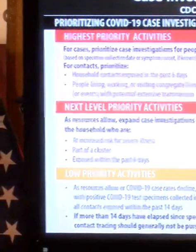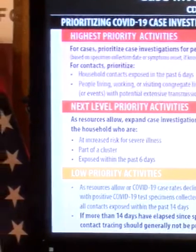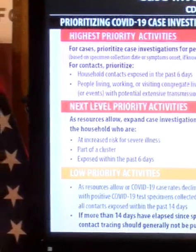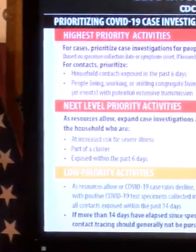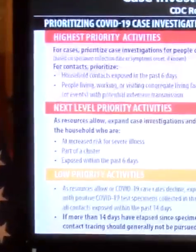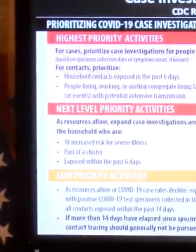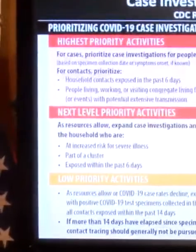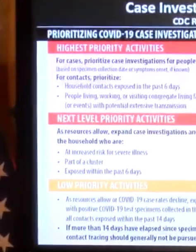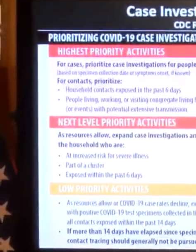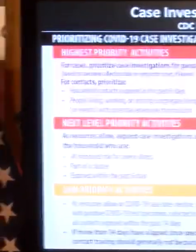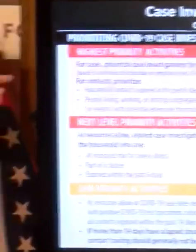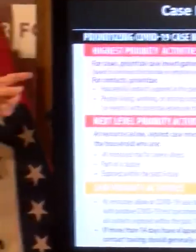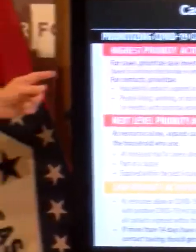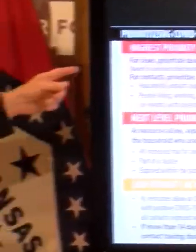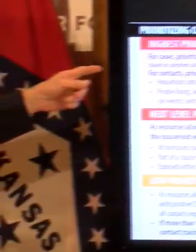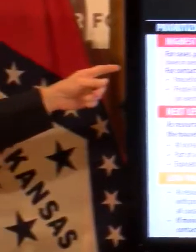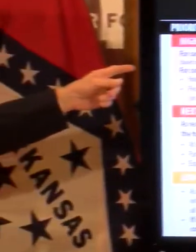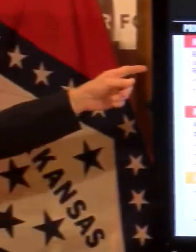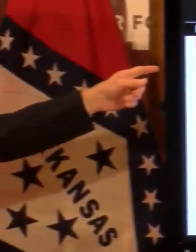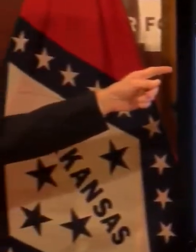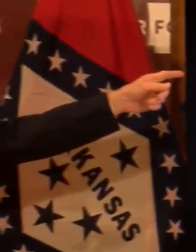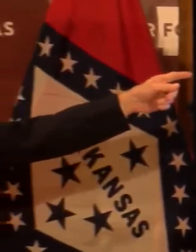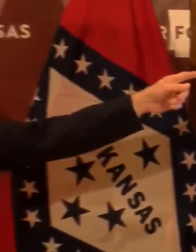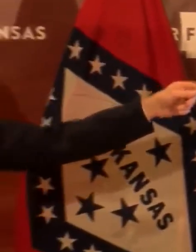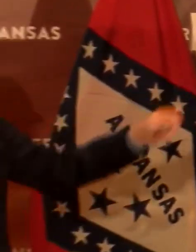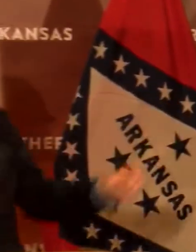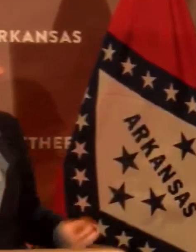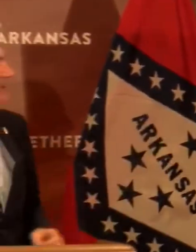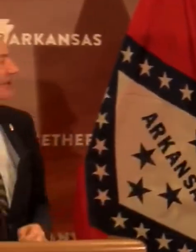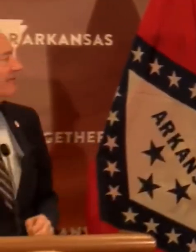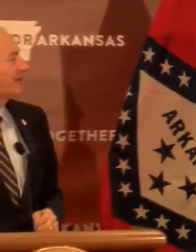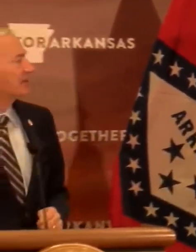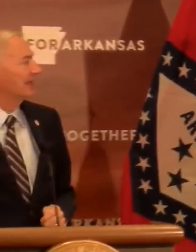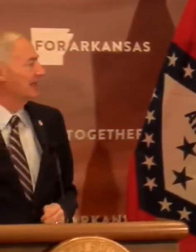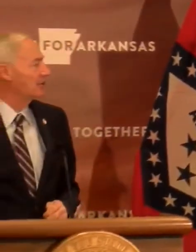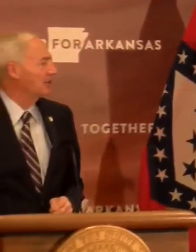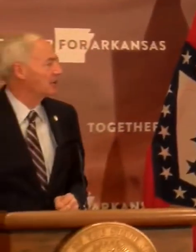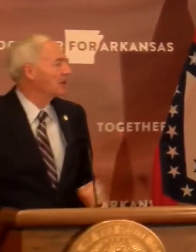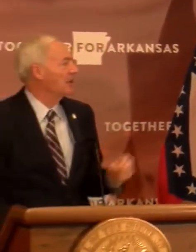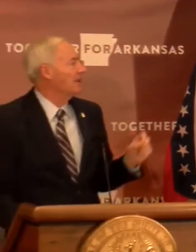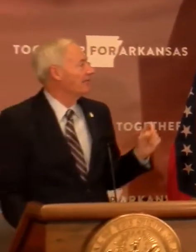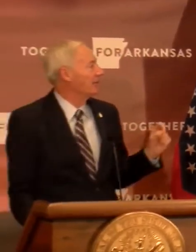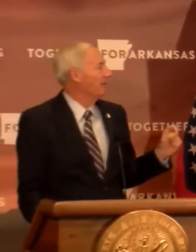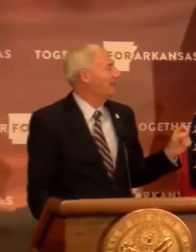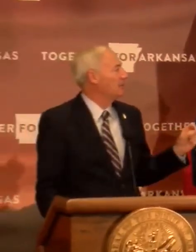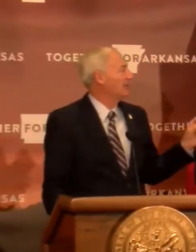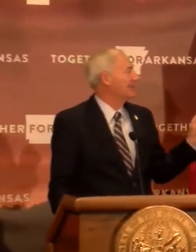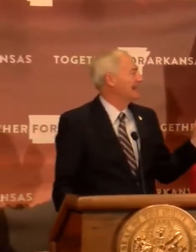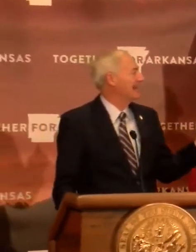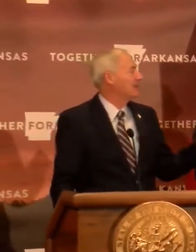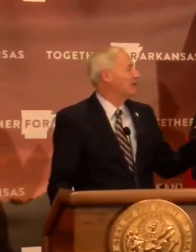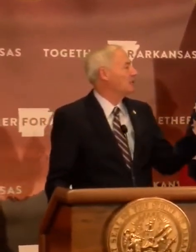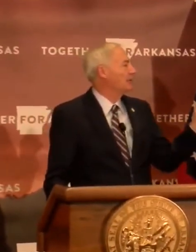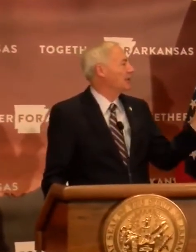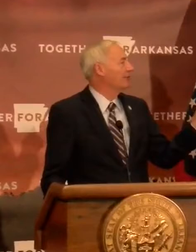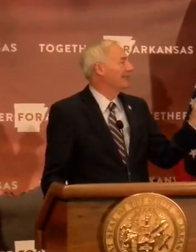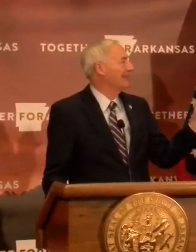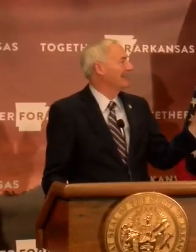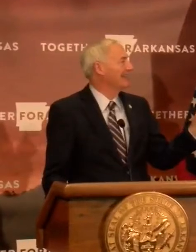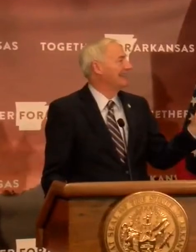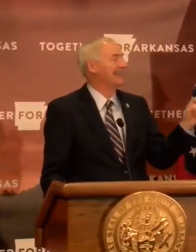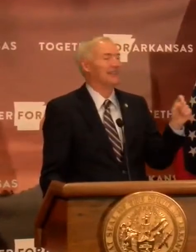is that for cases, prioritize case investigations for people diagnosed